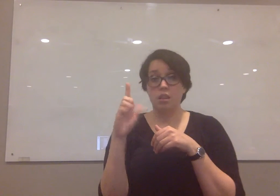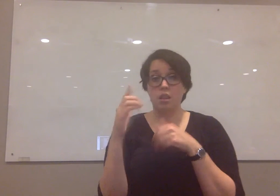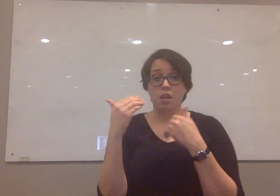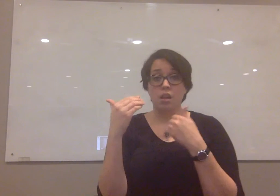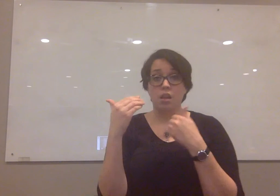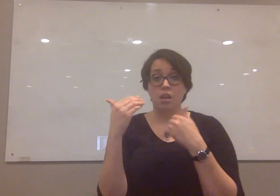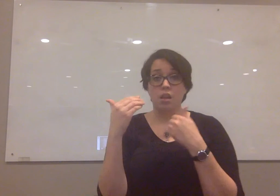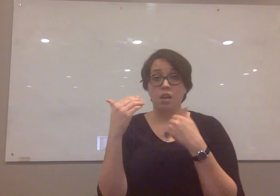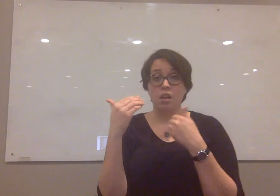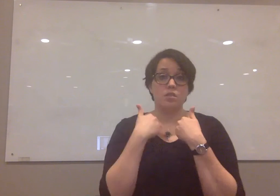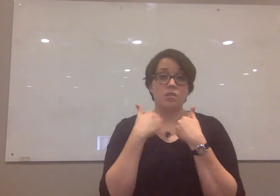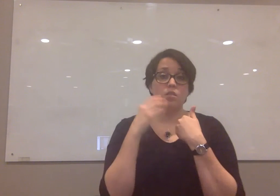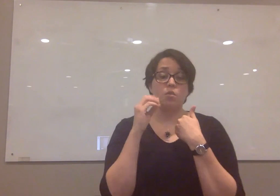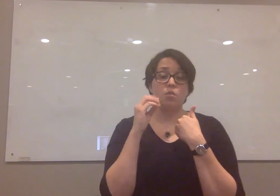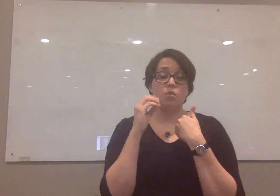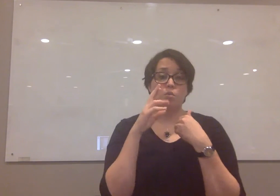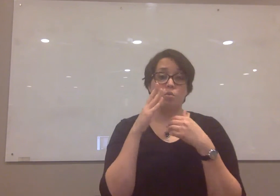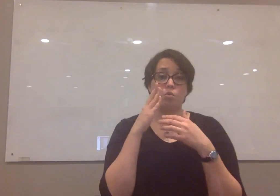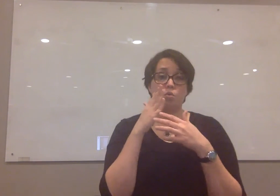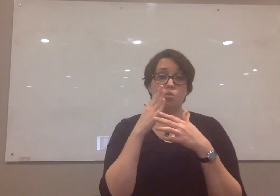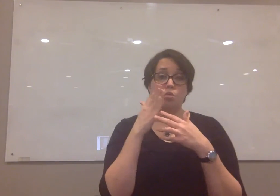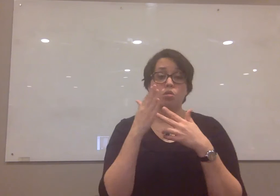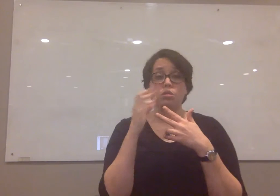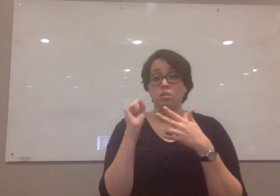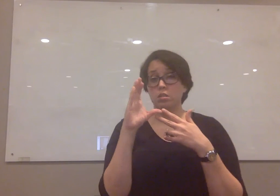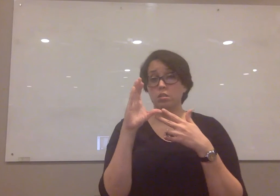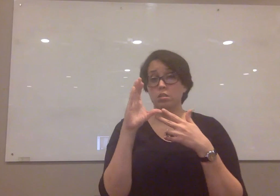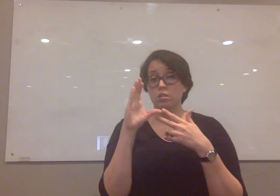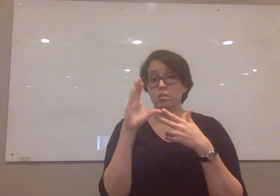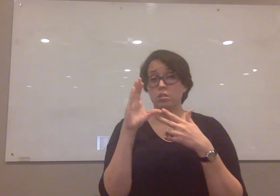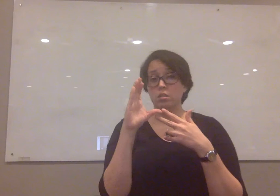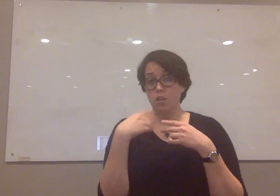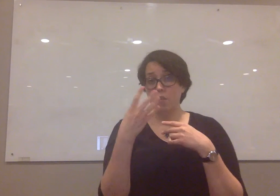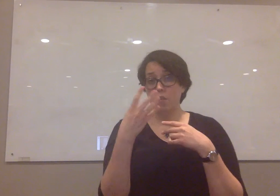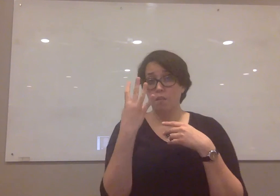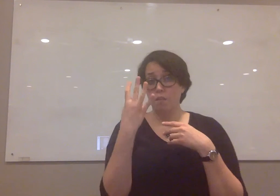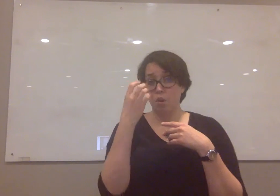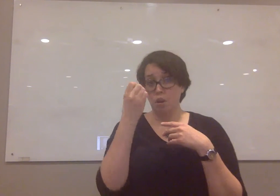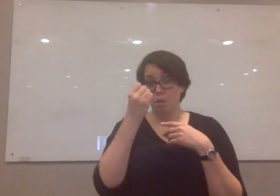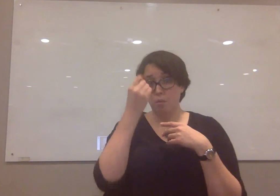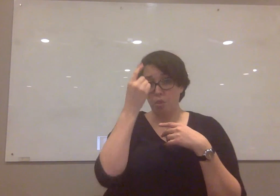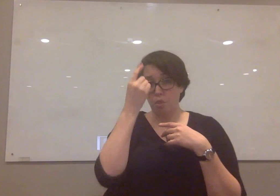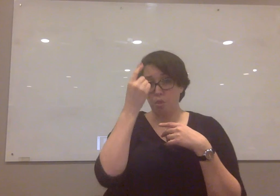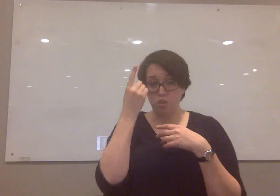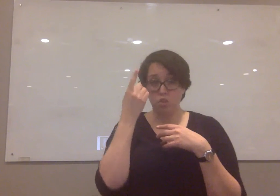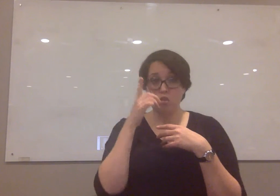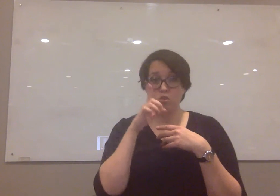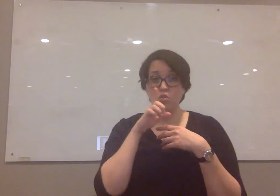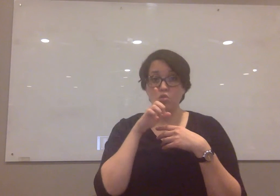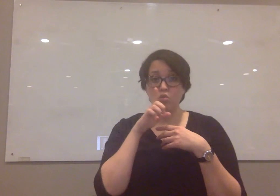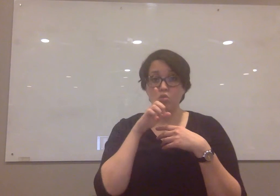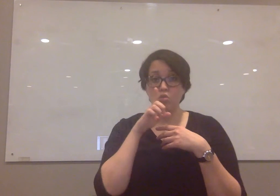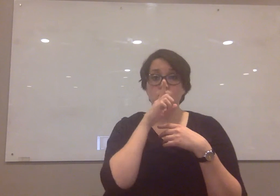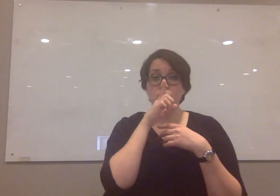or in Scala, the for yield, the for comprehension, it's really you're like the pipe operator.